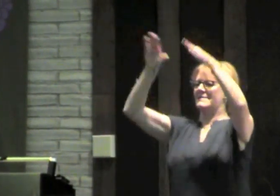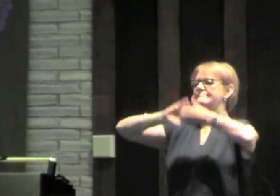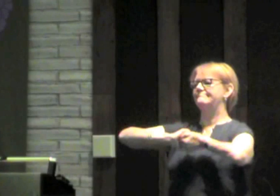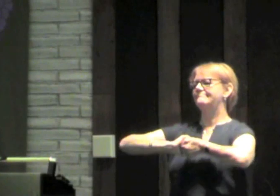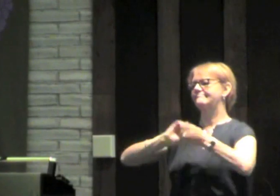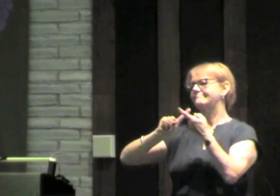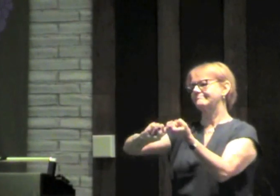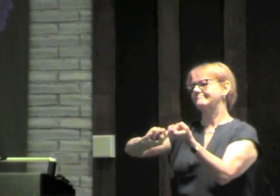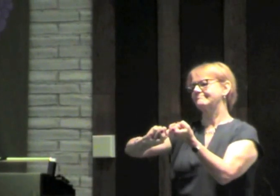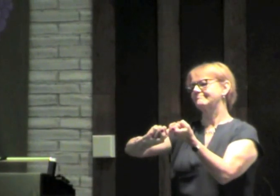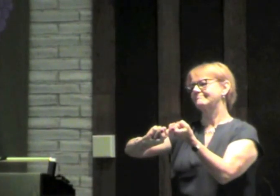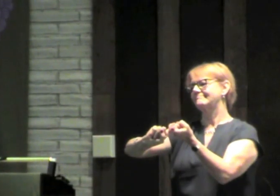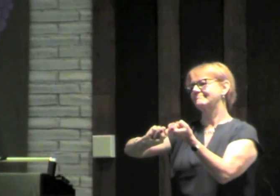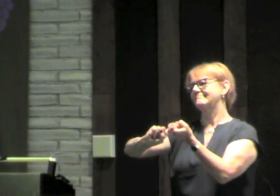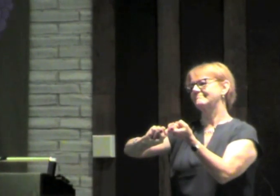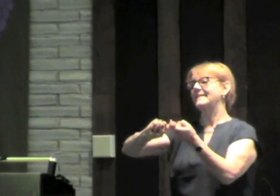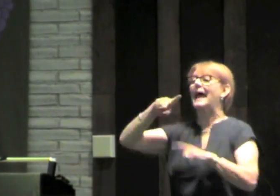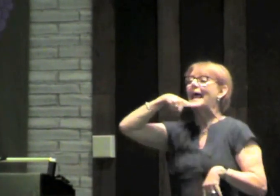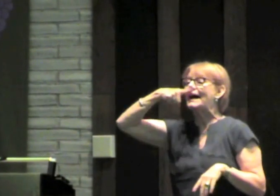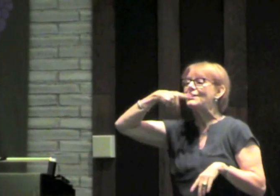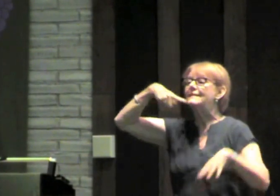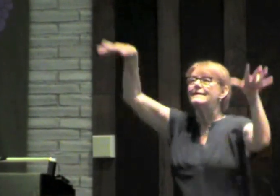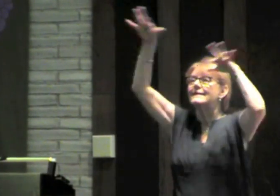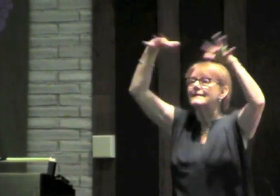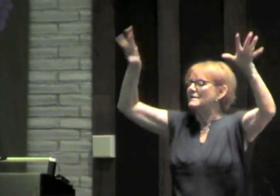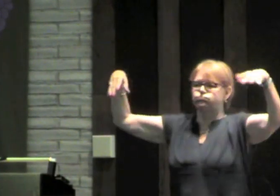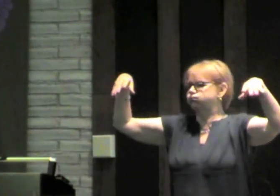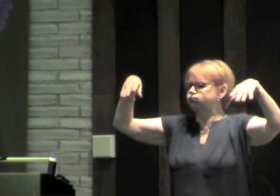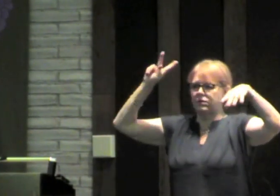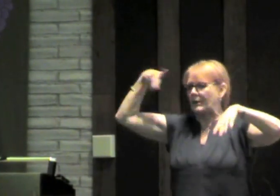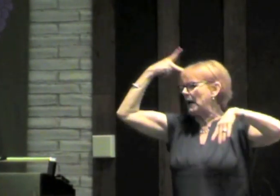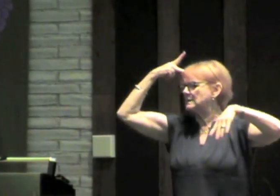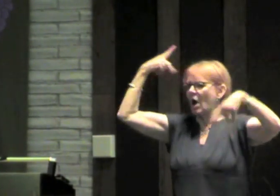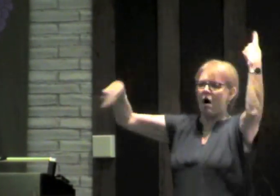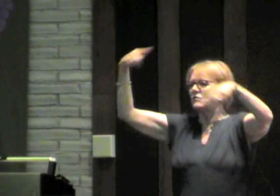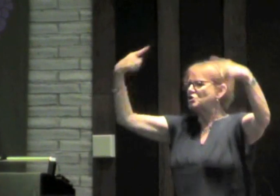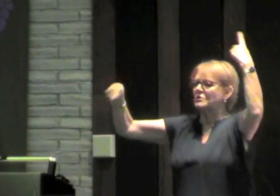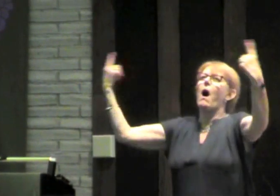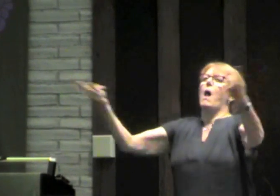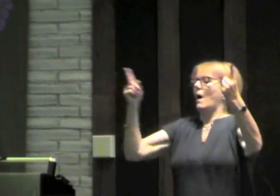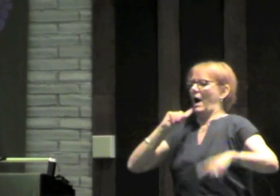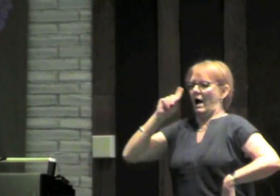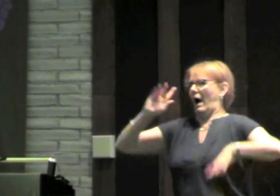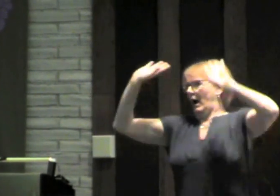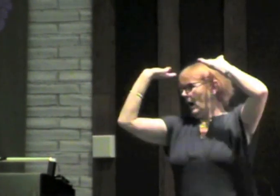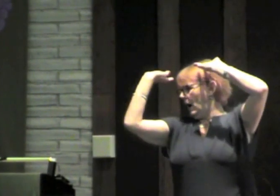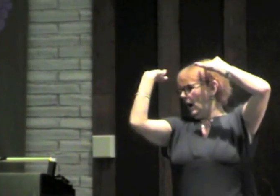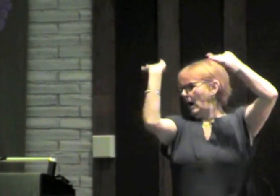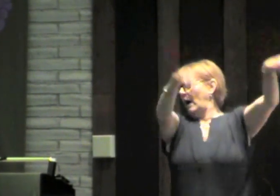school because they're both deaf, and so they develop very close relationships. Whereas the hearing folks are politically divided,